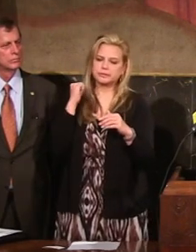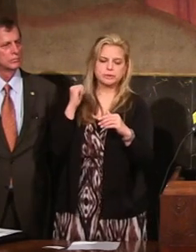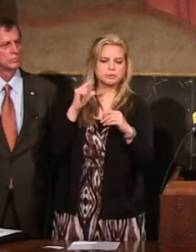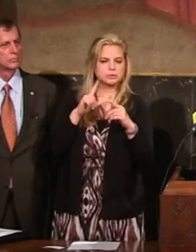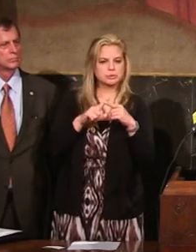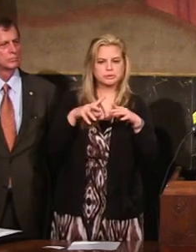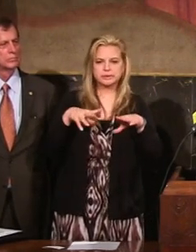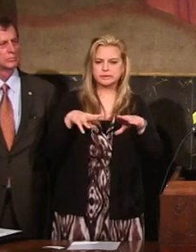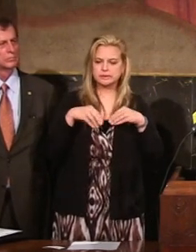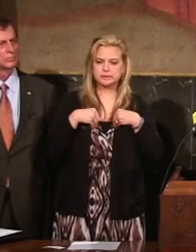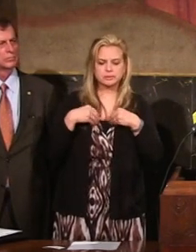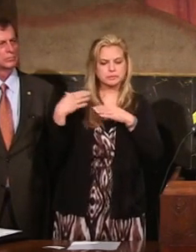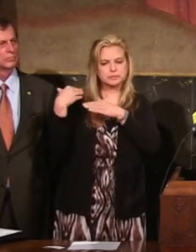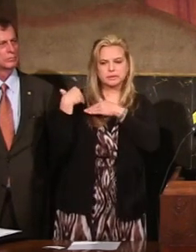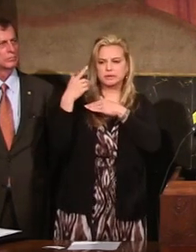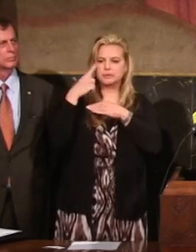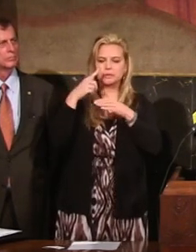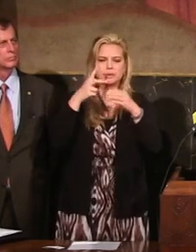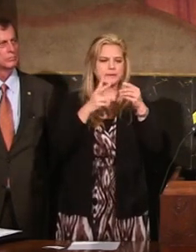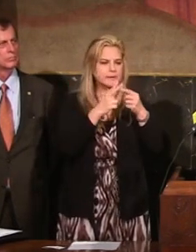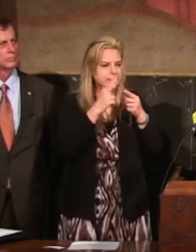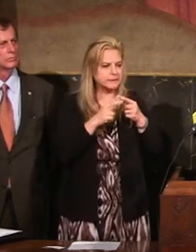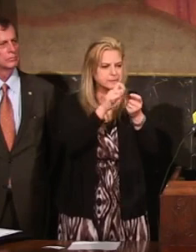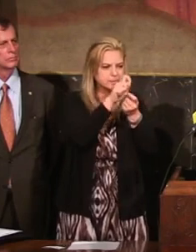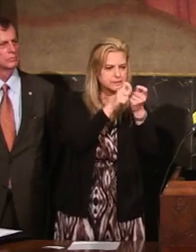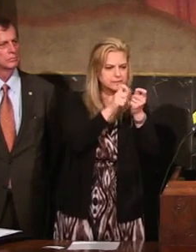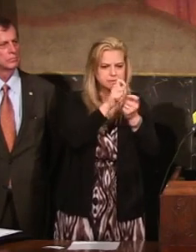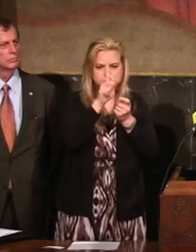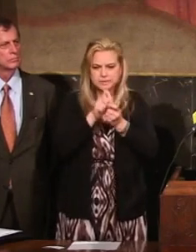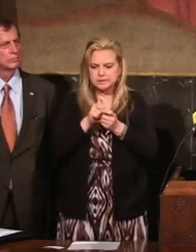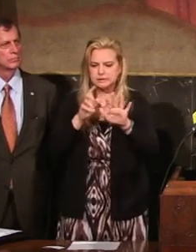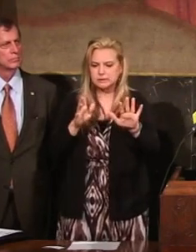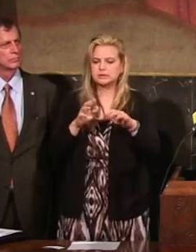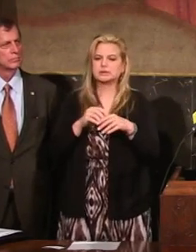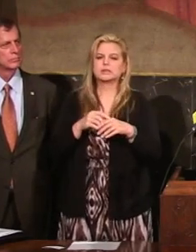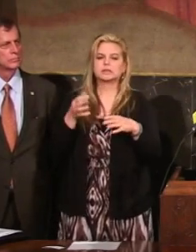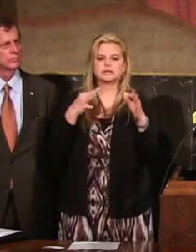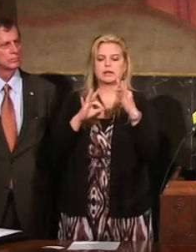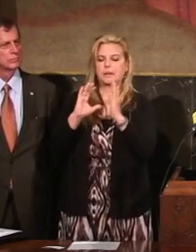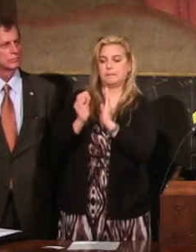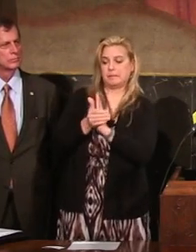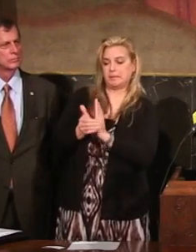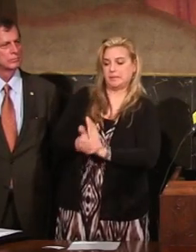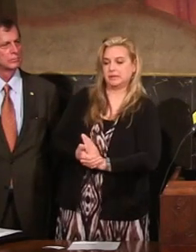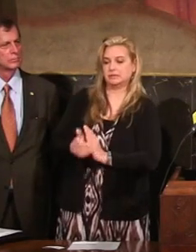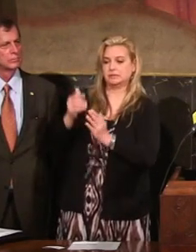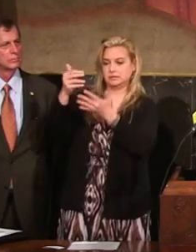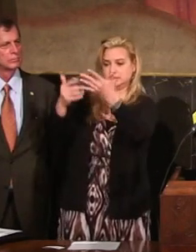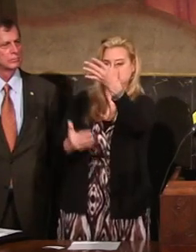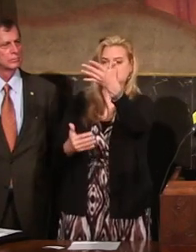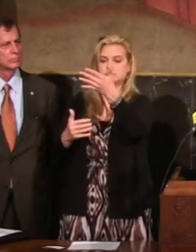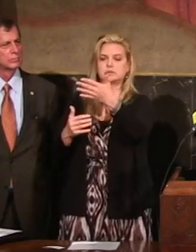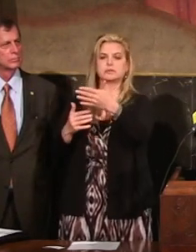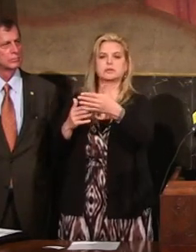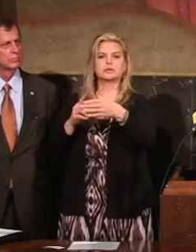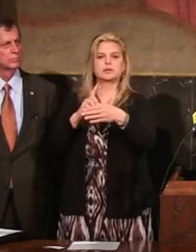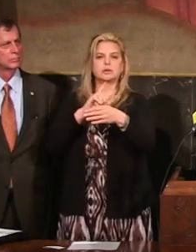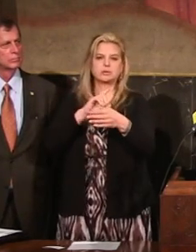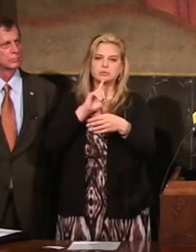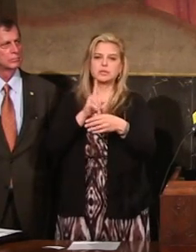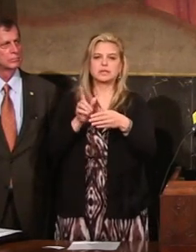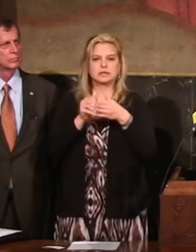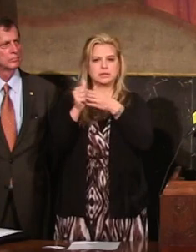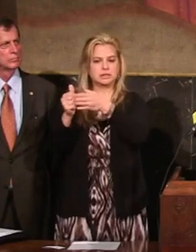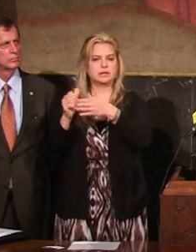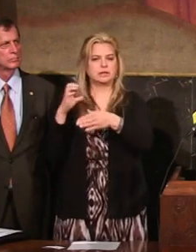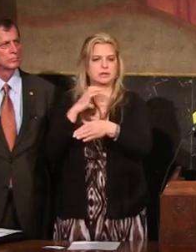any responsibility for making specific cuts. Instead, the amendments virtually authorize and direct, or literally authorize and